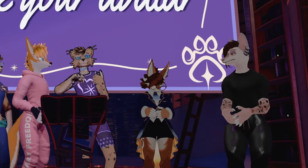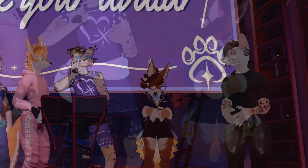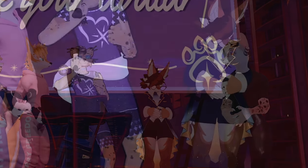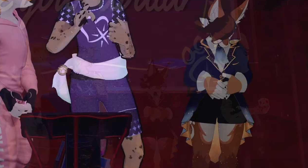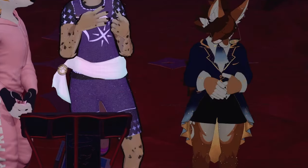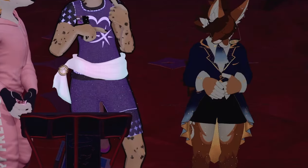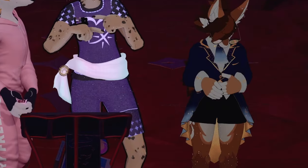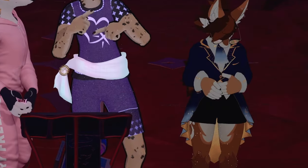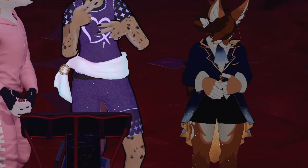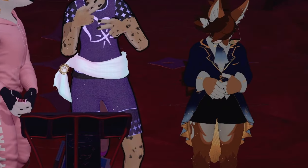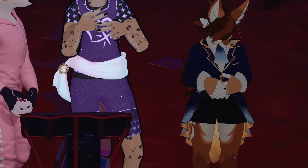So